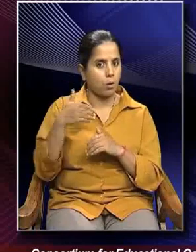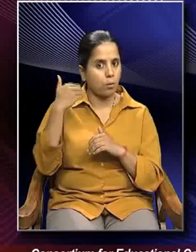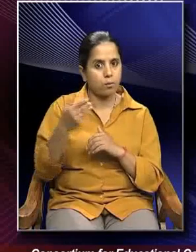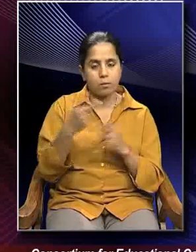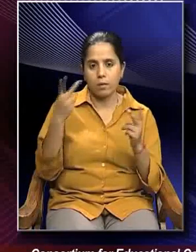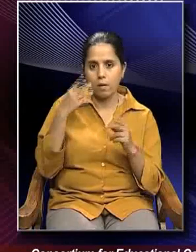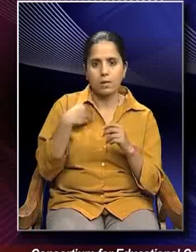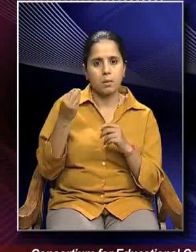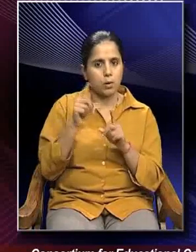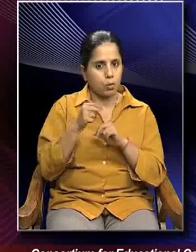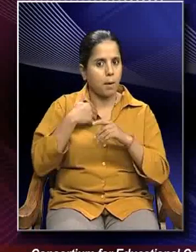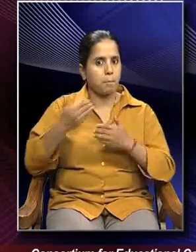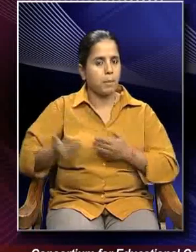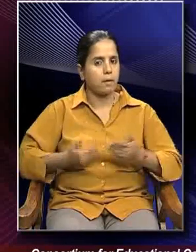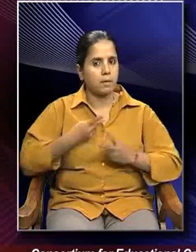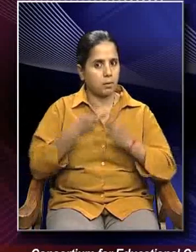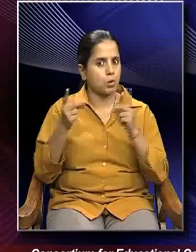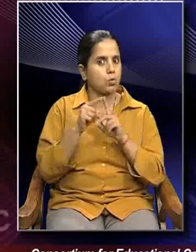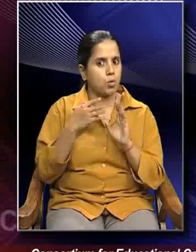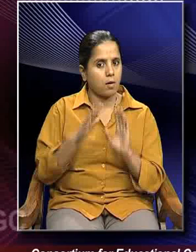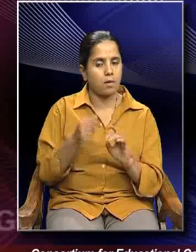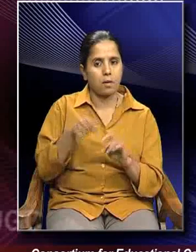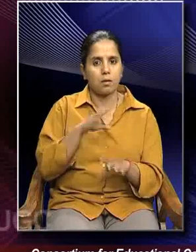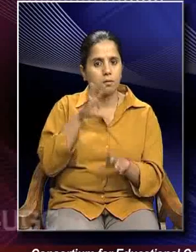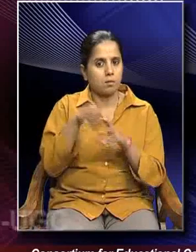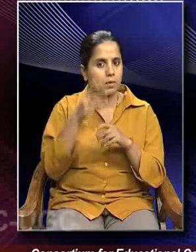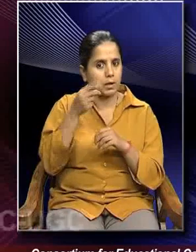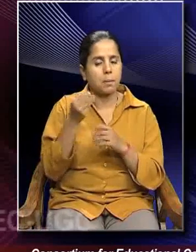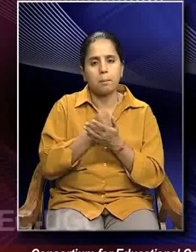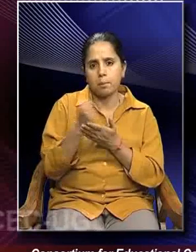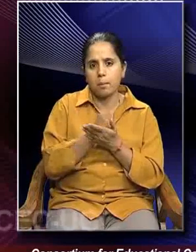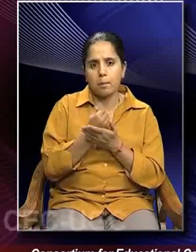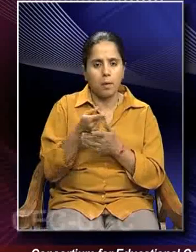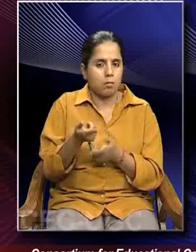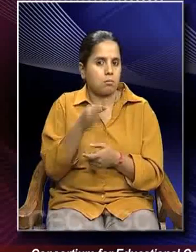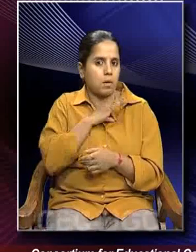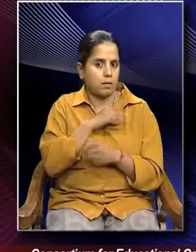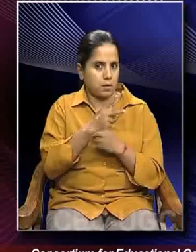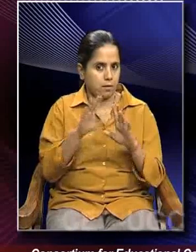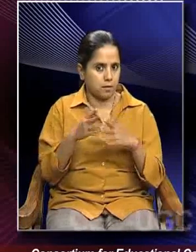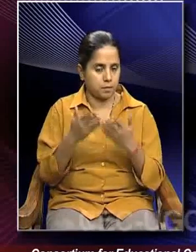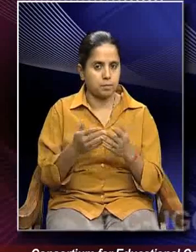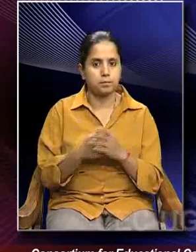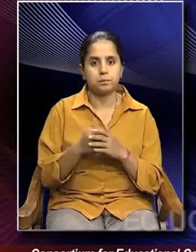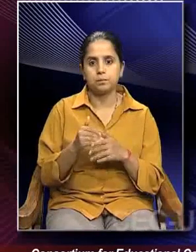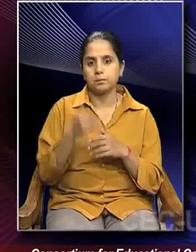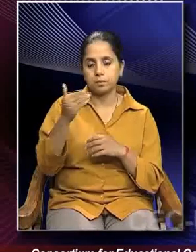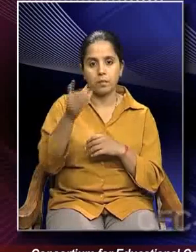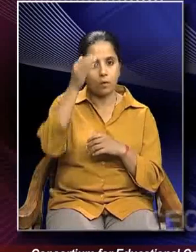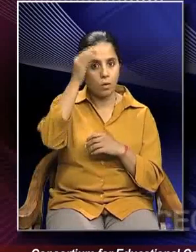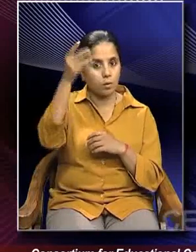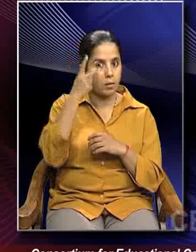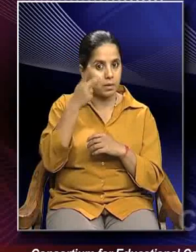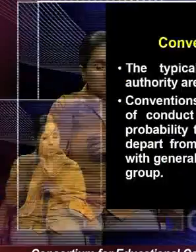do certain behavior, and it is part of a practical advantage. Next concept